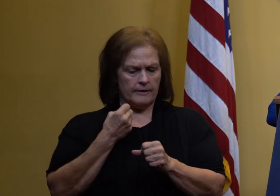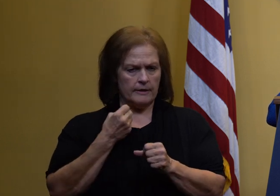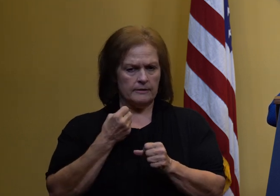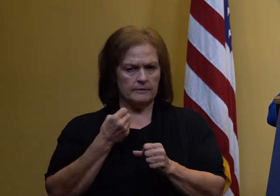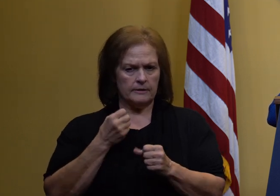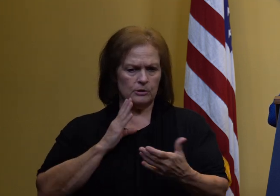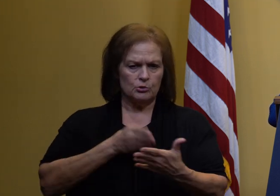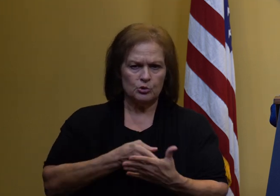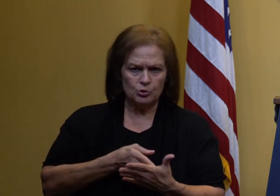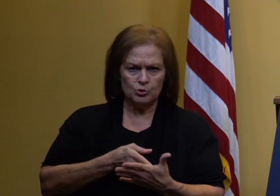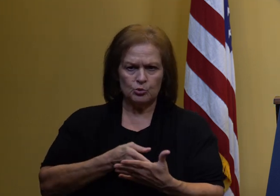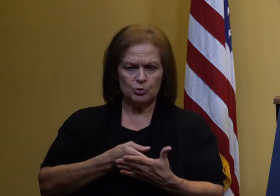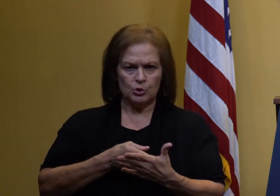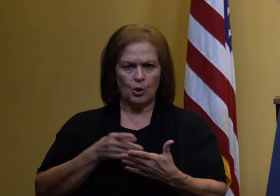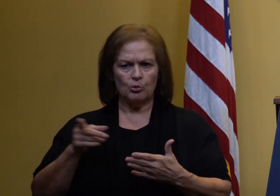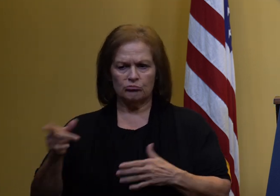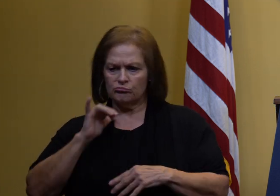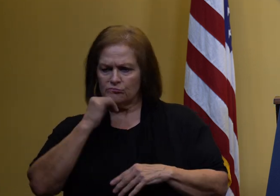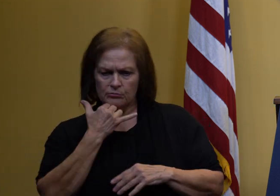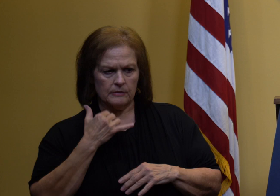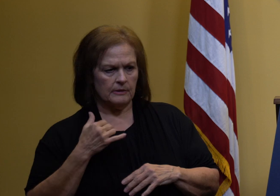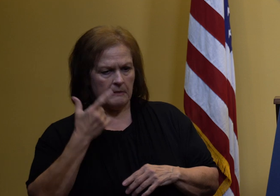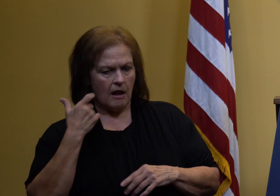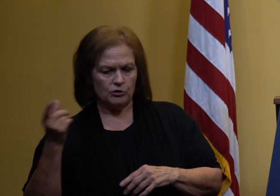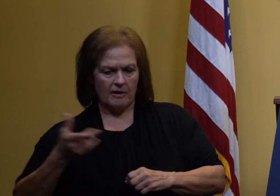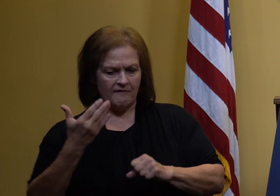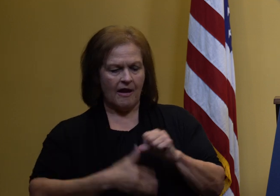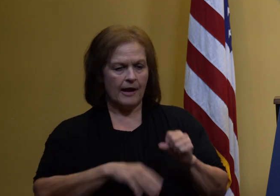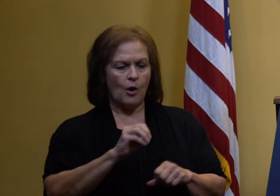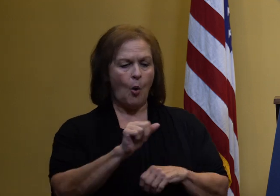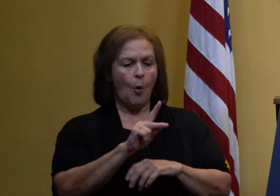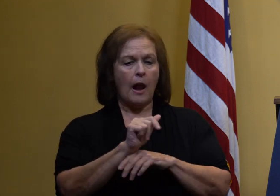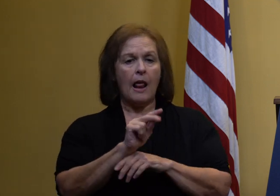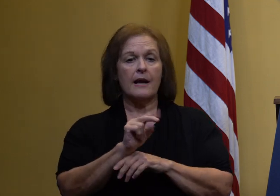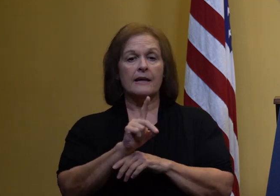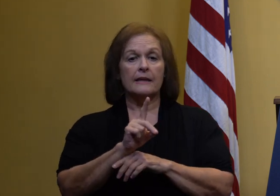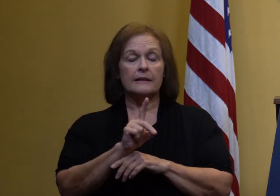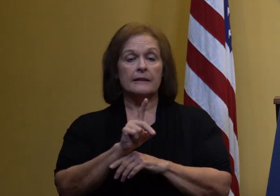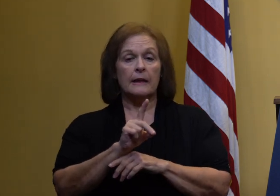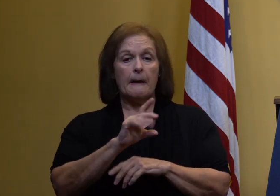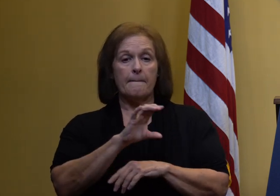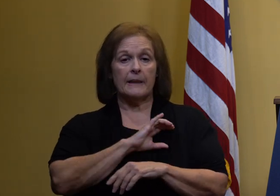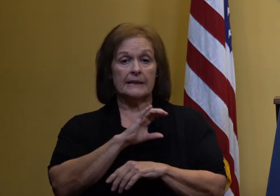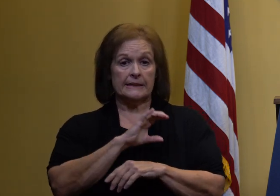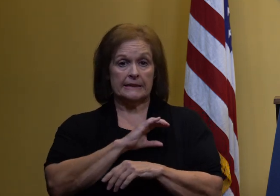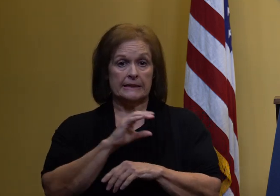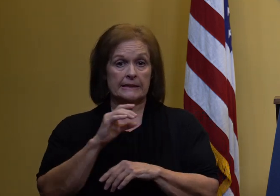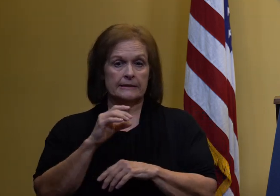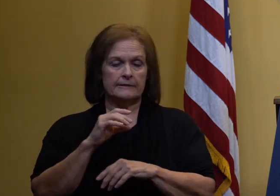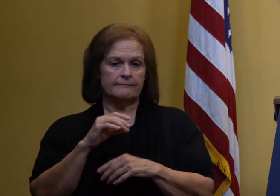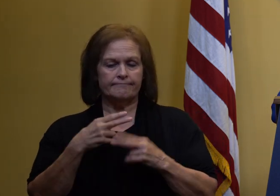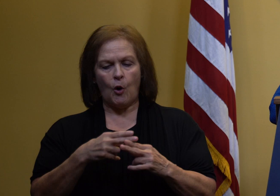lawsuit after proving she was fired by the Oakland Police Commission for corruption and abuse of